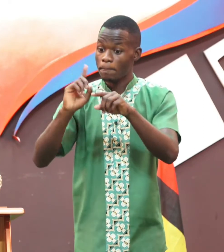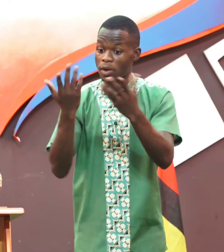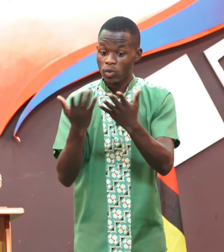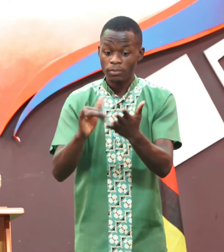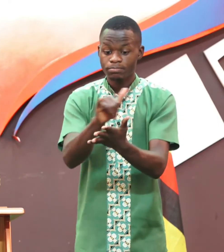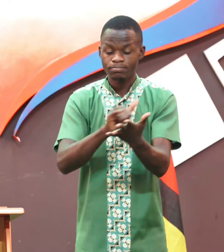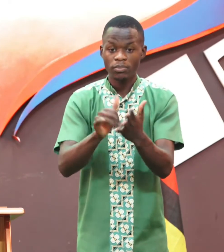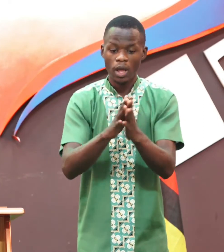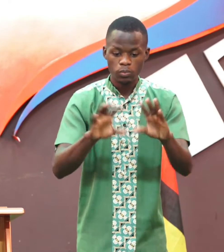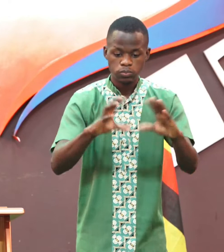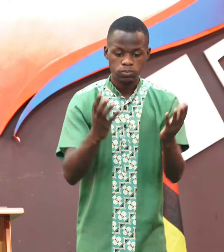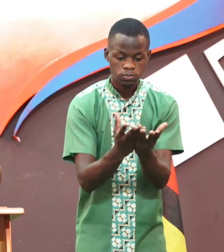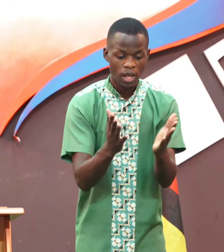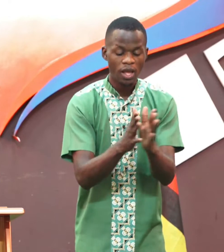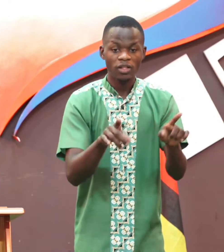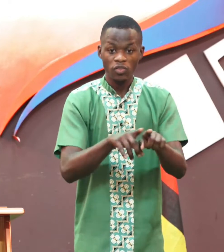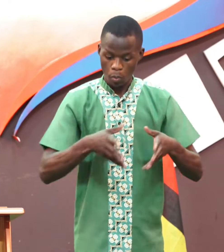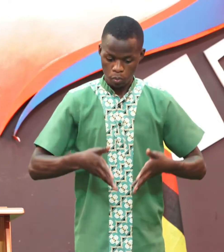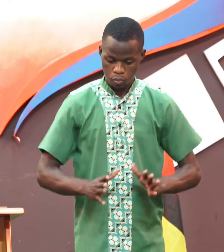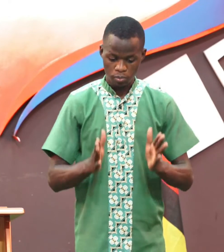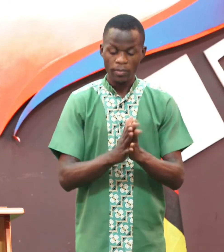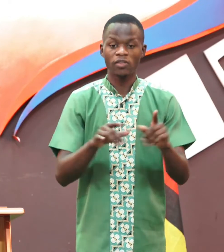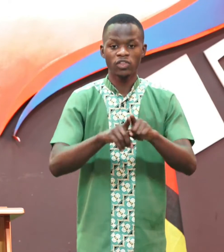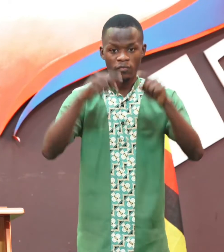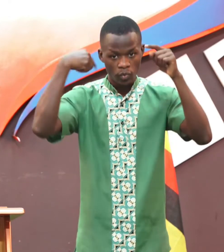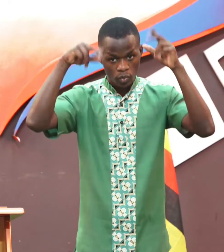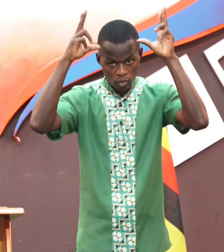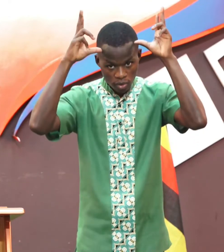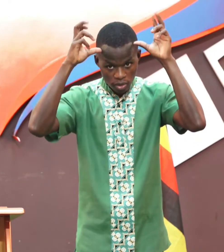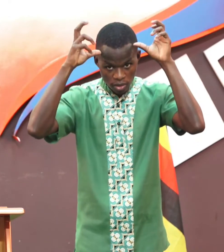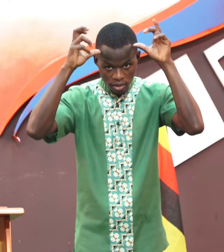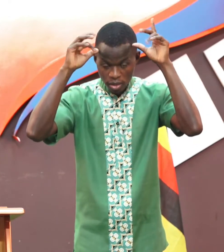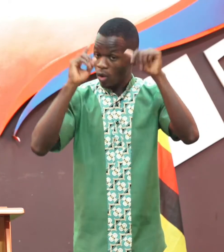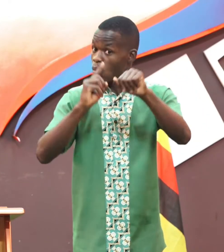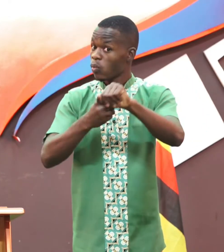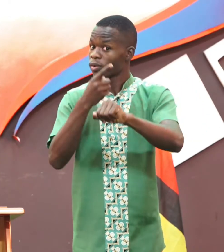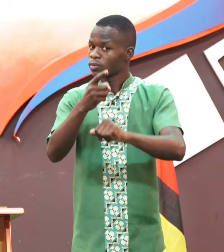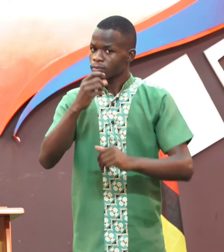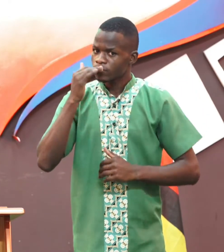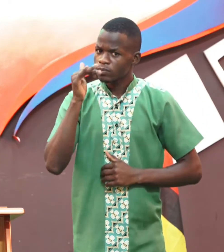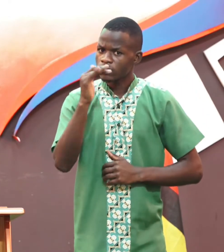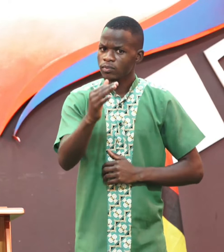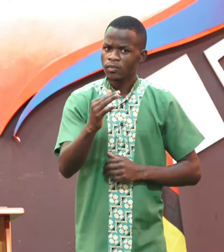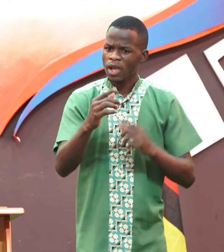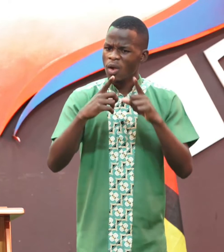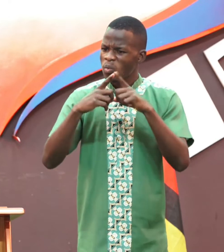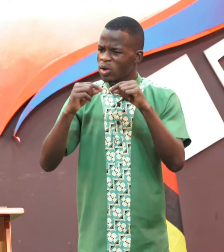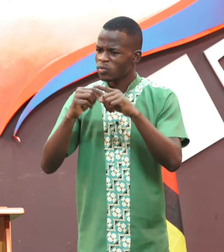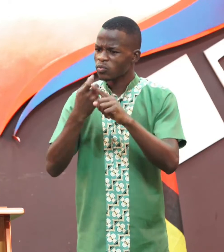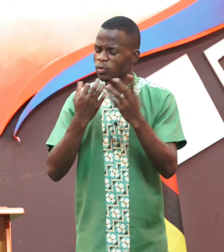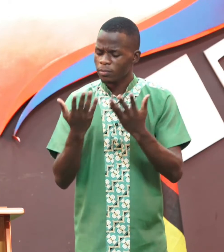ga Setaani. Ga mu nsi muno. It is world is earthly. Nga oyogera bigambo bya mu nsi bya bujja